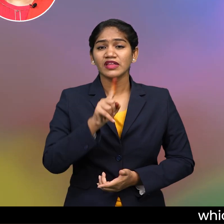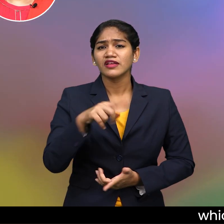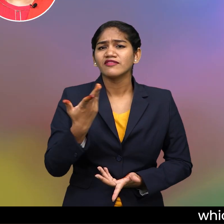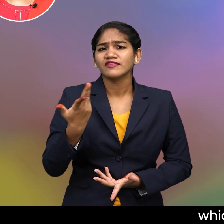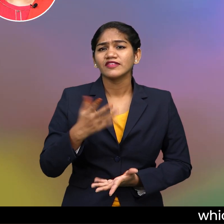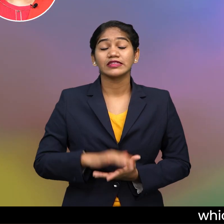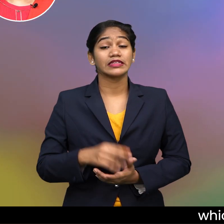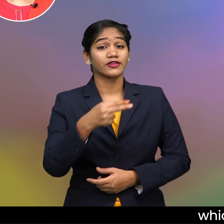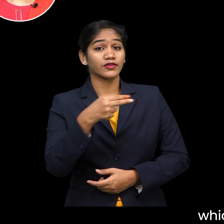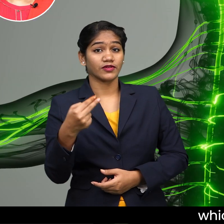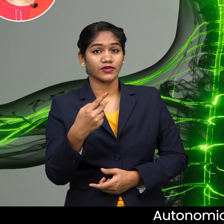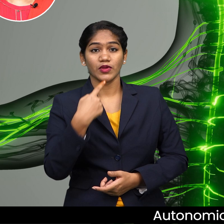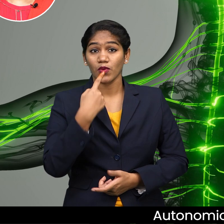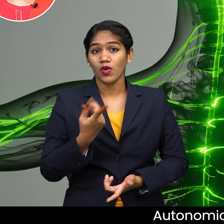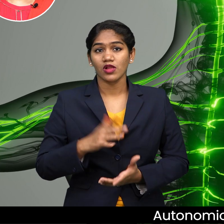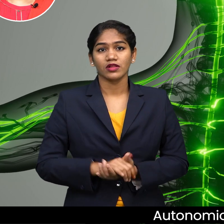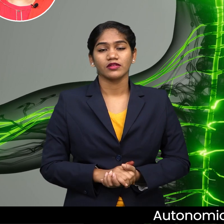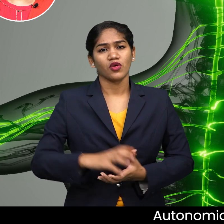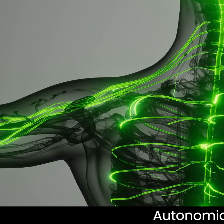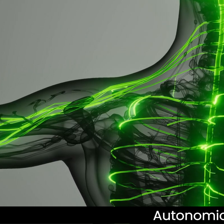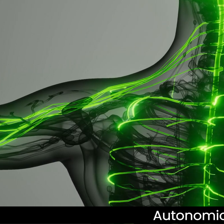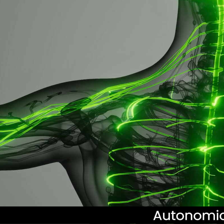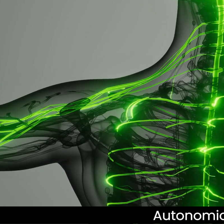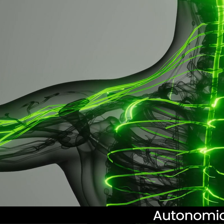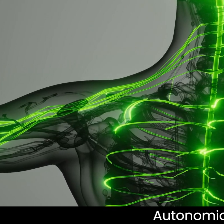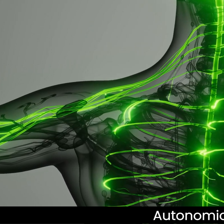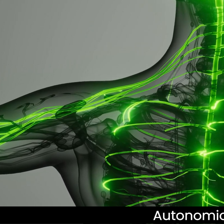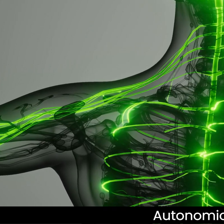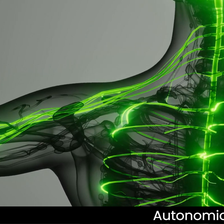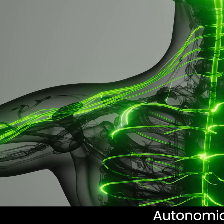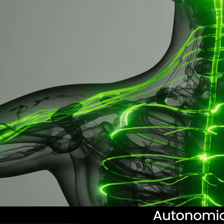which is called autonomic nervous